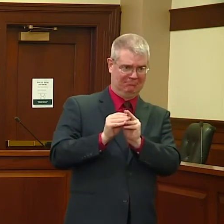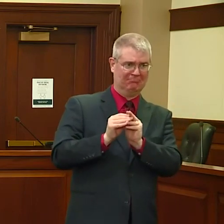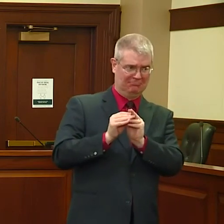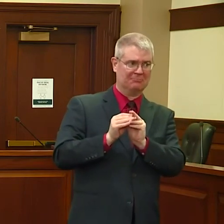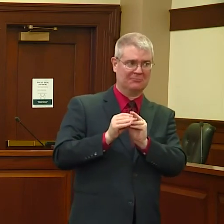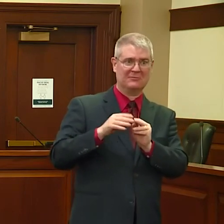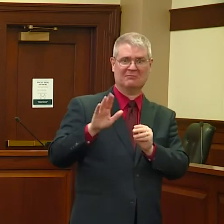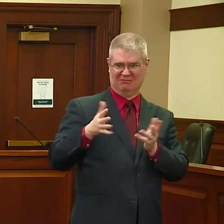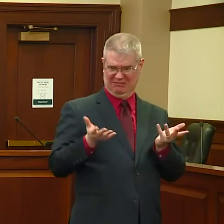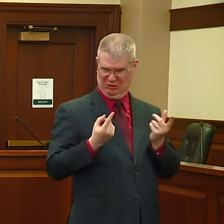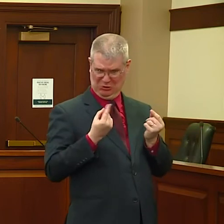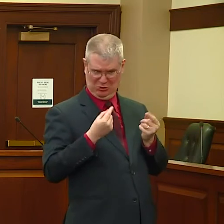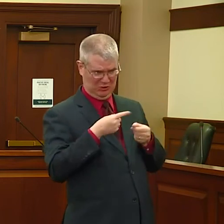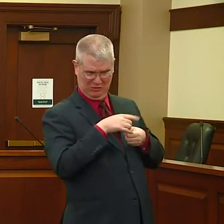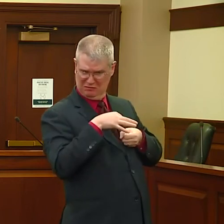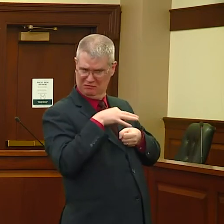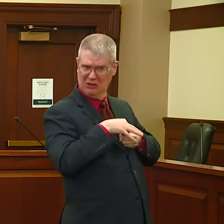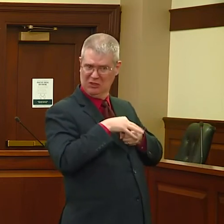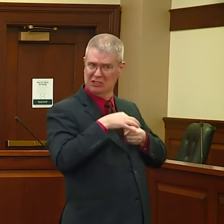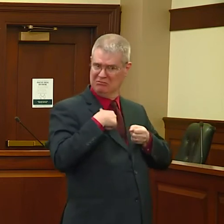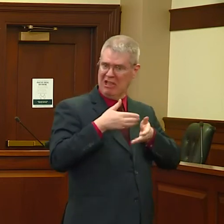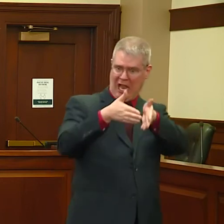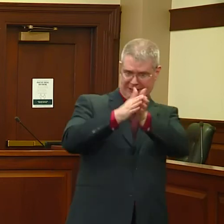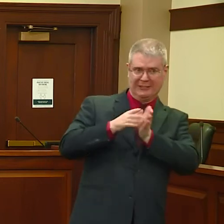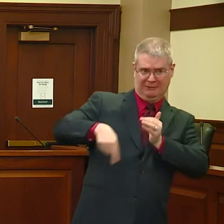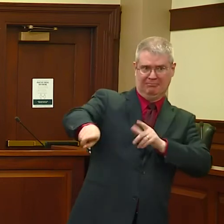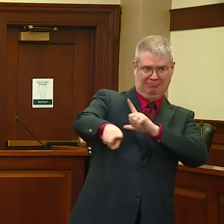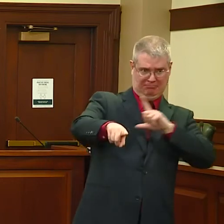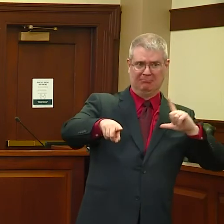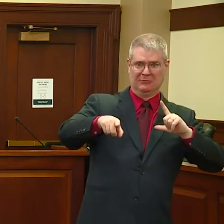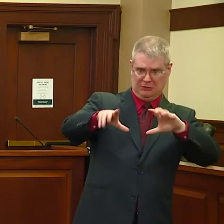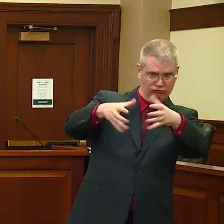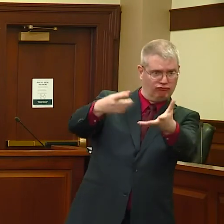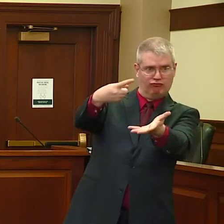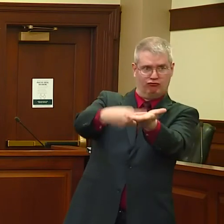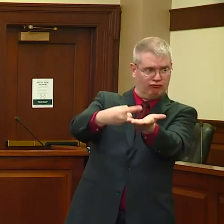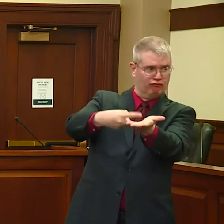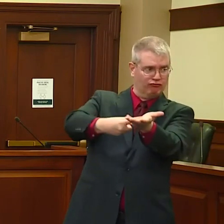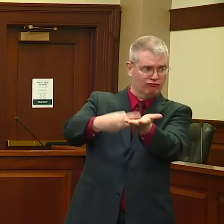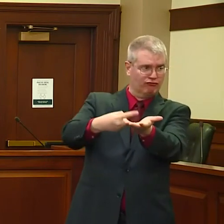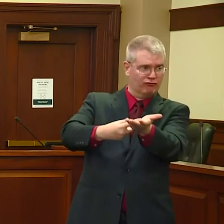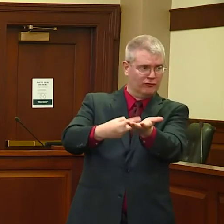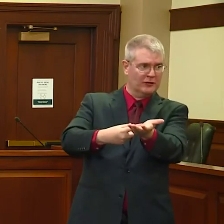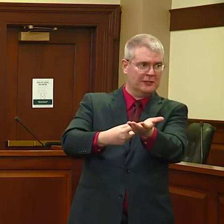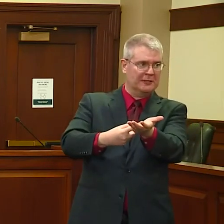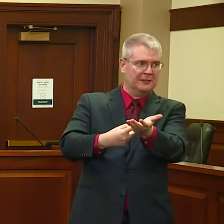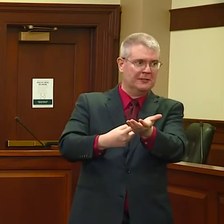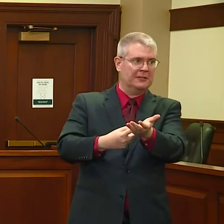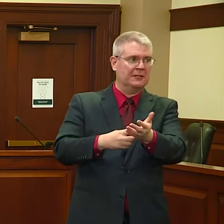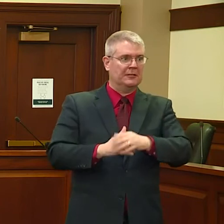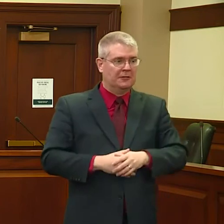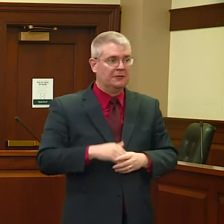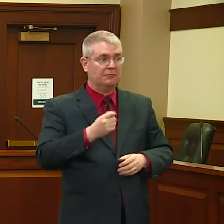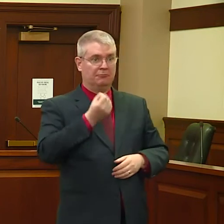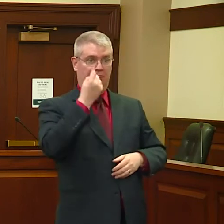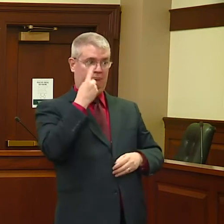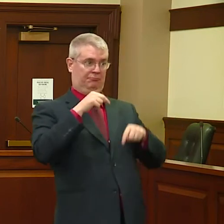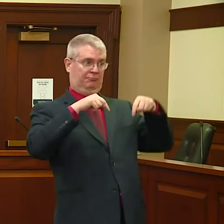compromised, and there's still, I think, a week left. I'm looking for a head fake from somebody in my